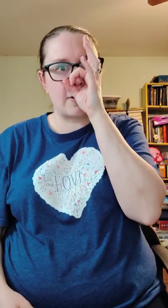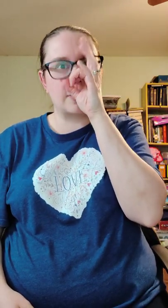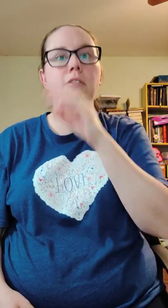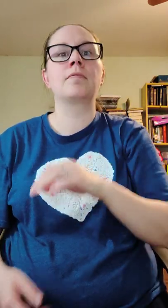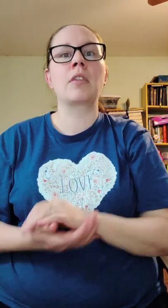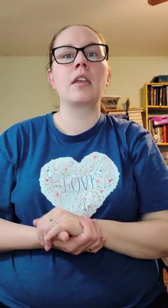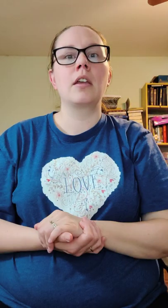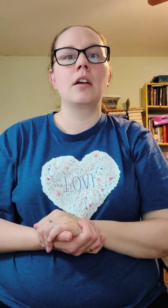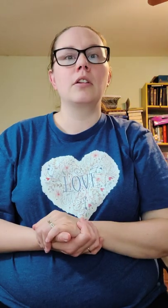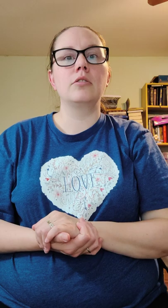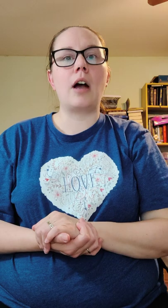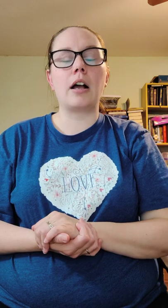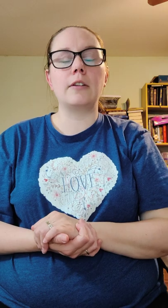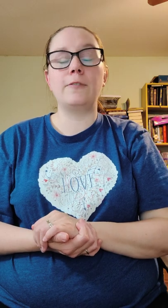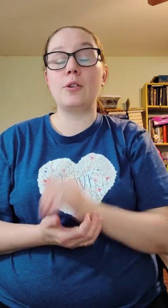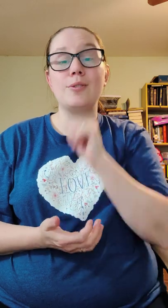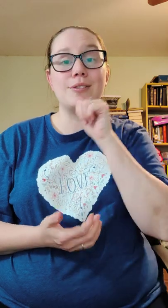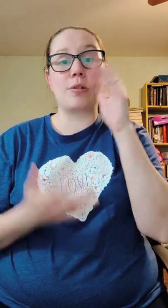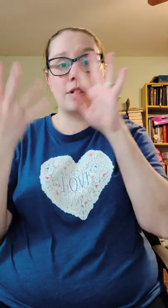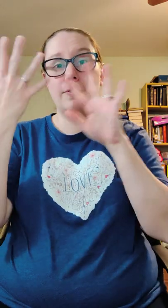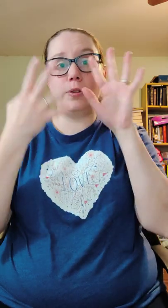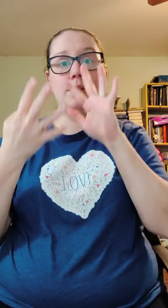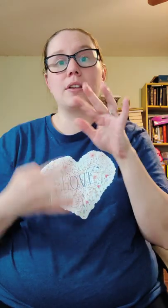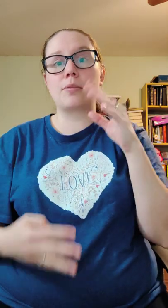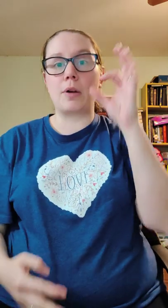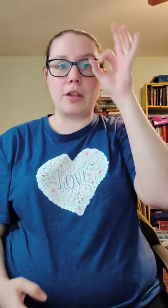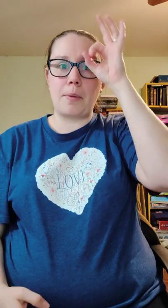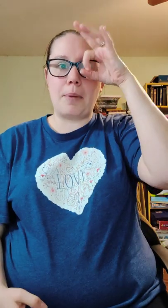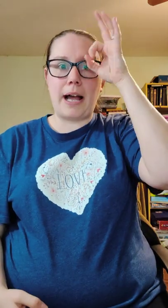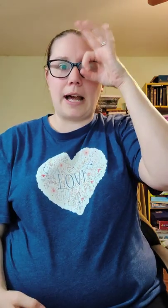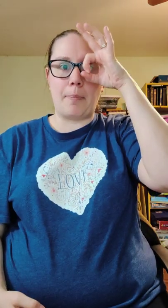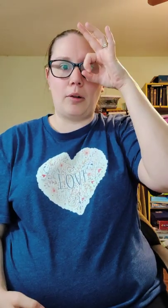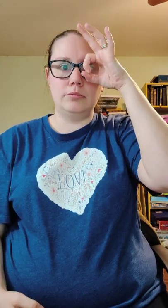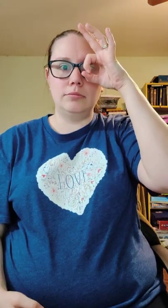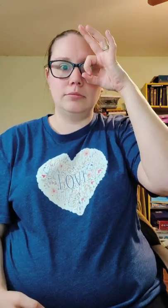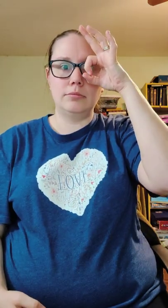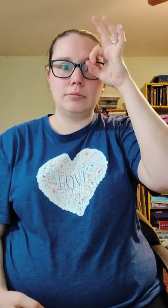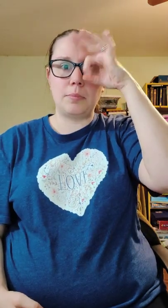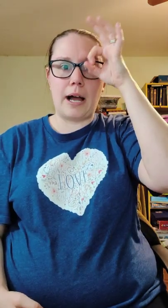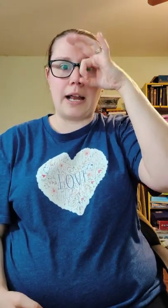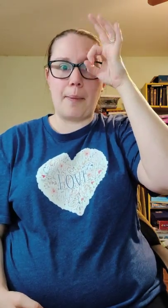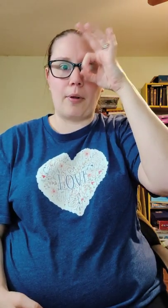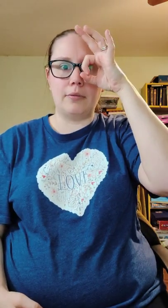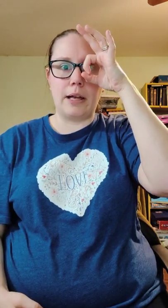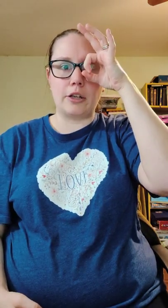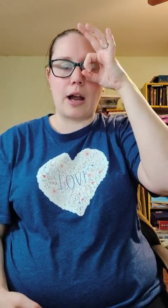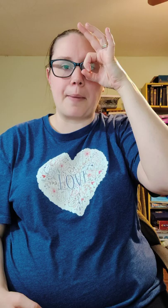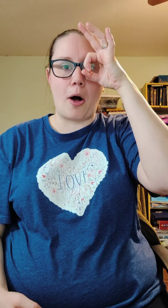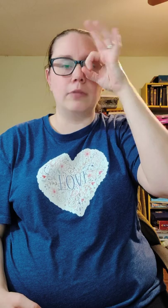Fox. Do not confuse, don't confuse this with pineapple. Pineapple at your eyeball.